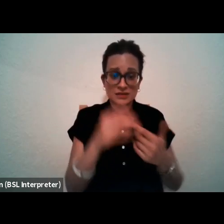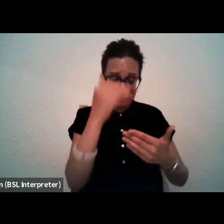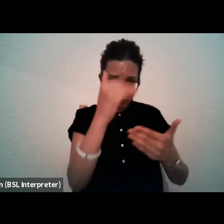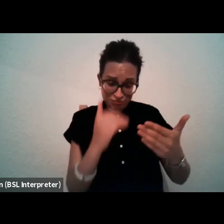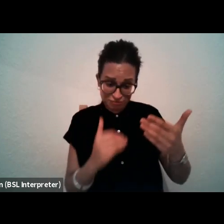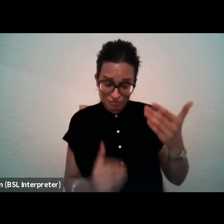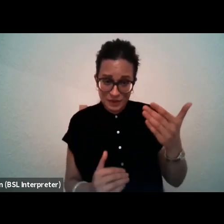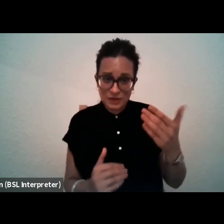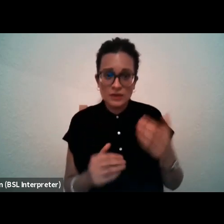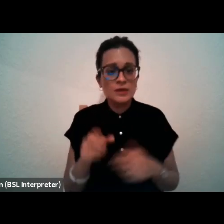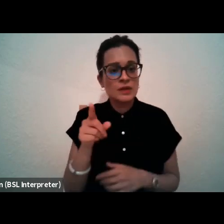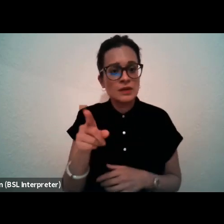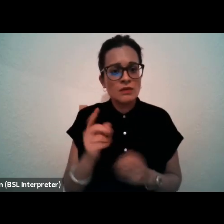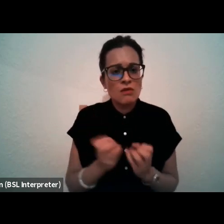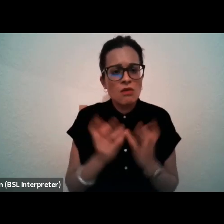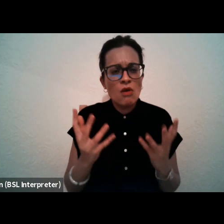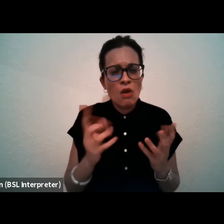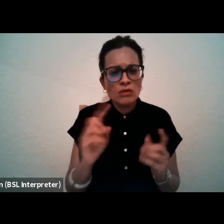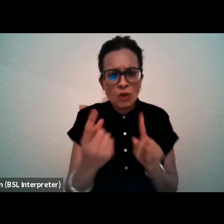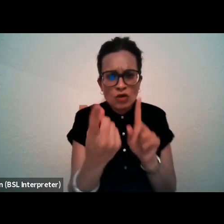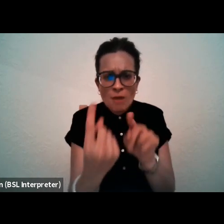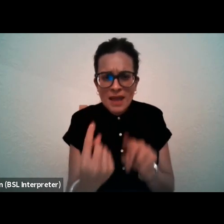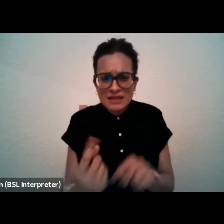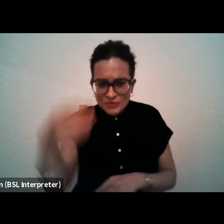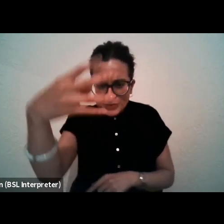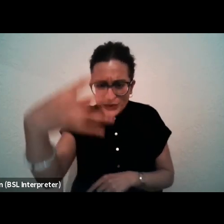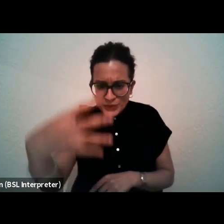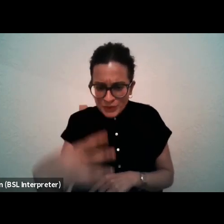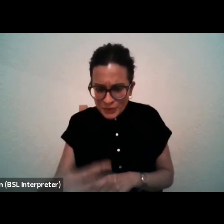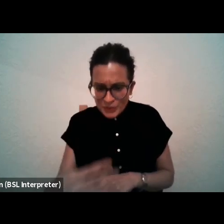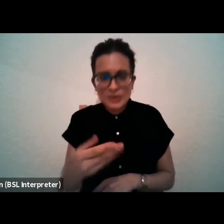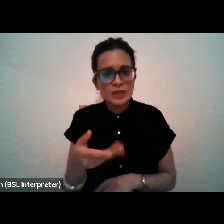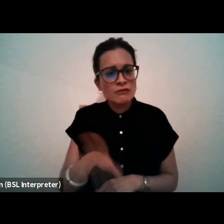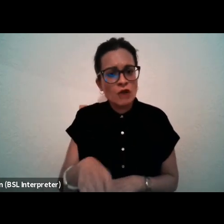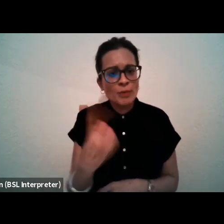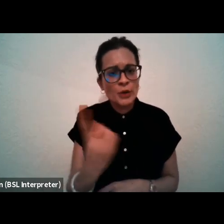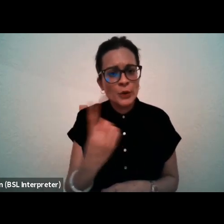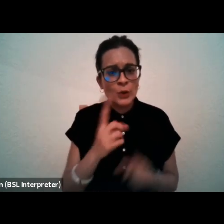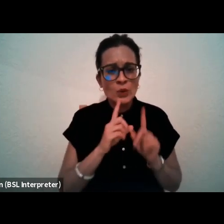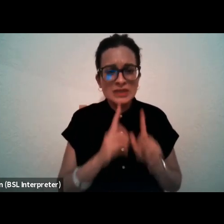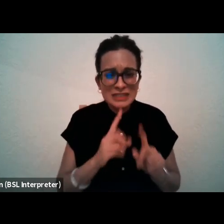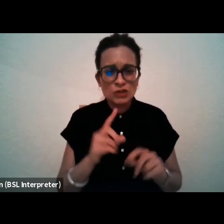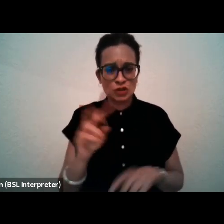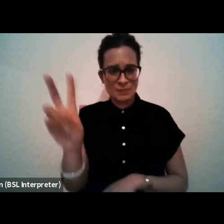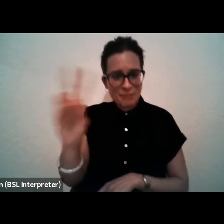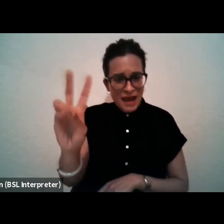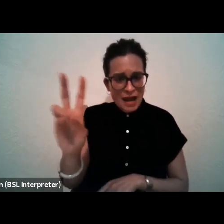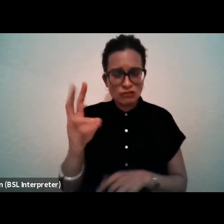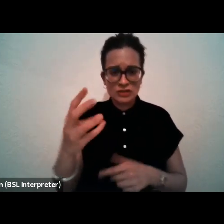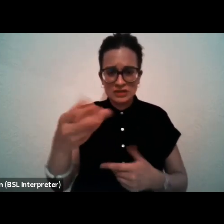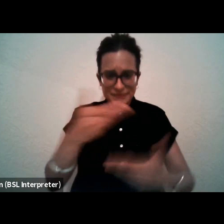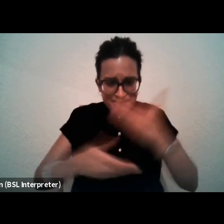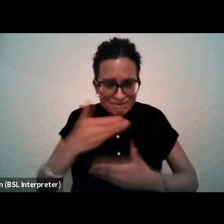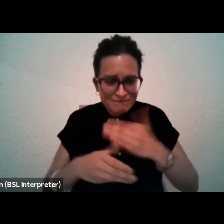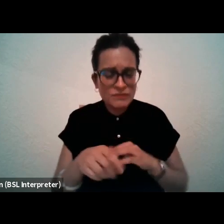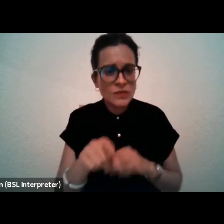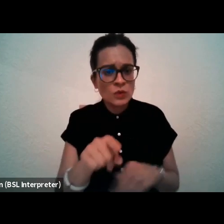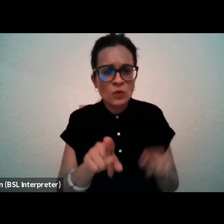So we've also had lots of comments from teachers and parents and people that